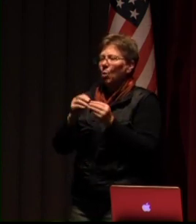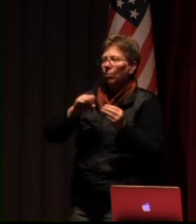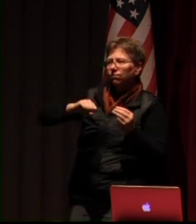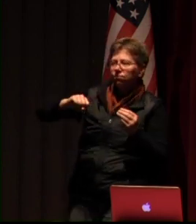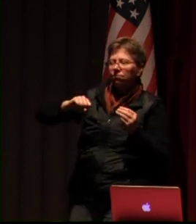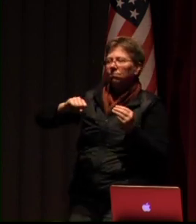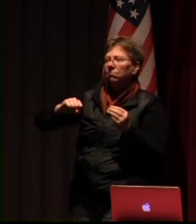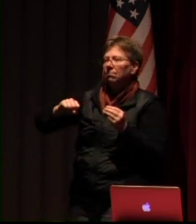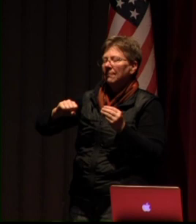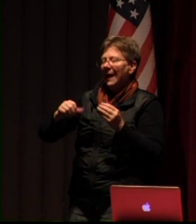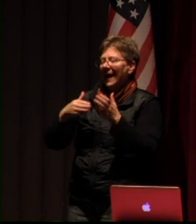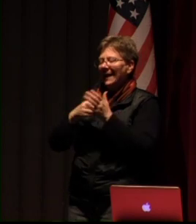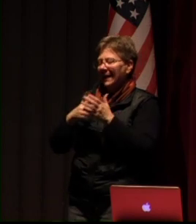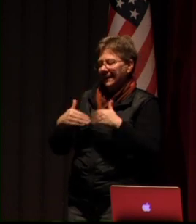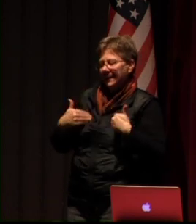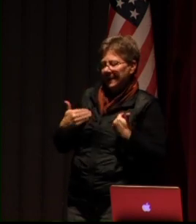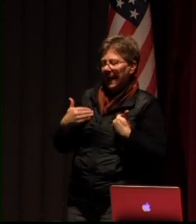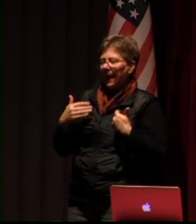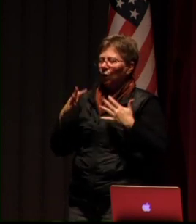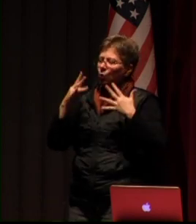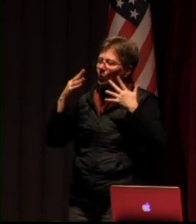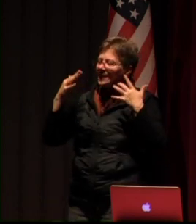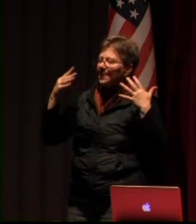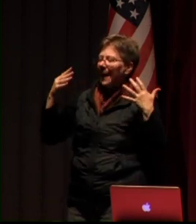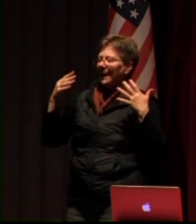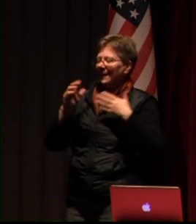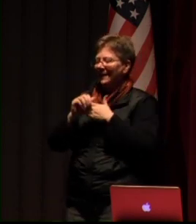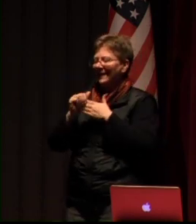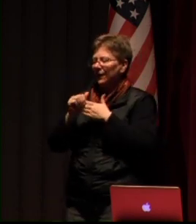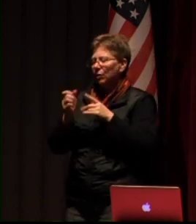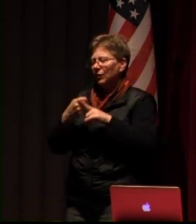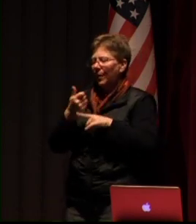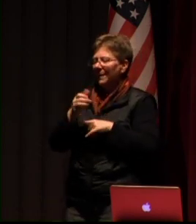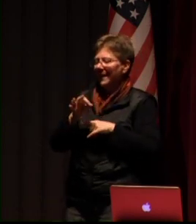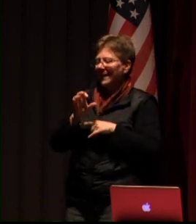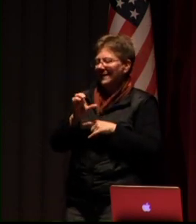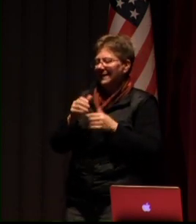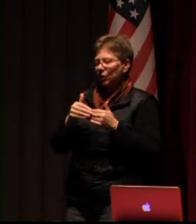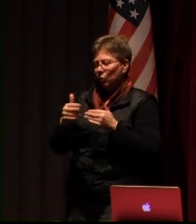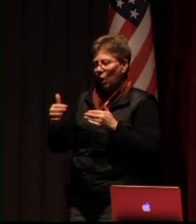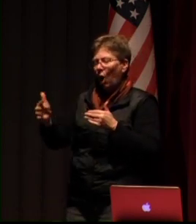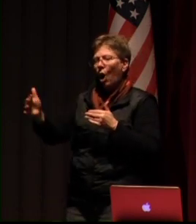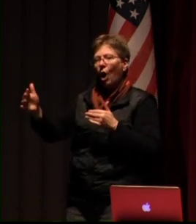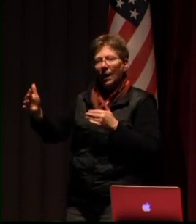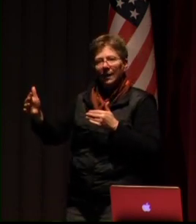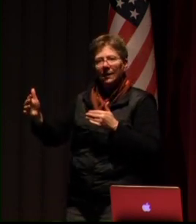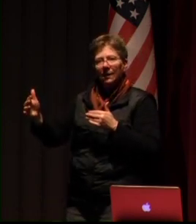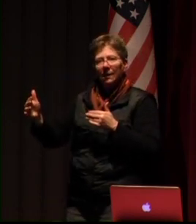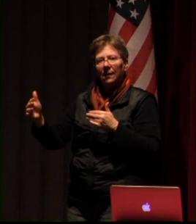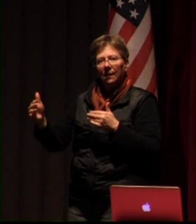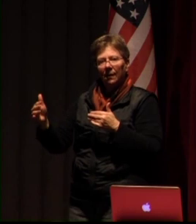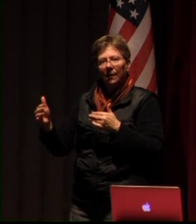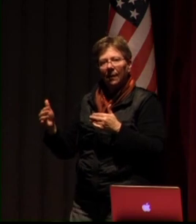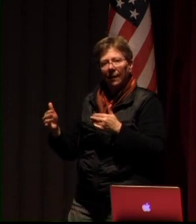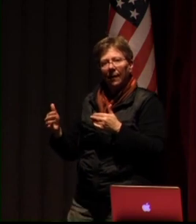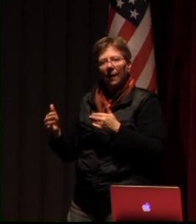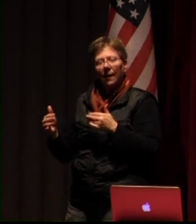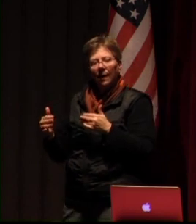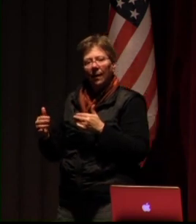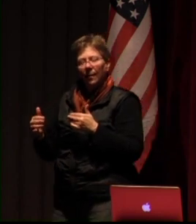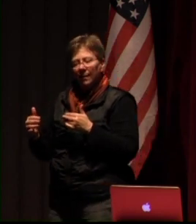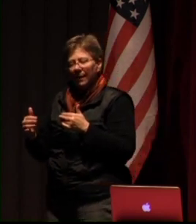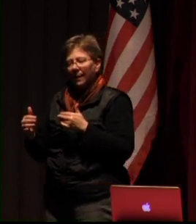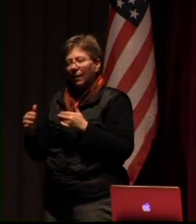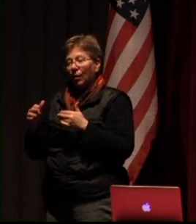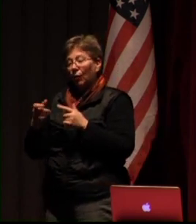concentrated leadership? When I look at from the mid-19th century on, I view French leaders as rather gray, establishmentarian